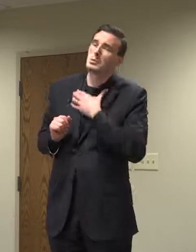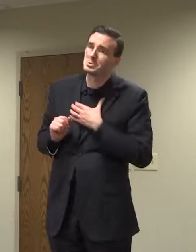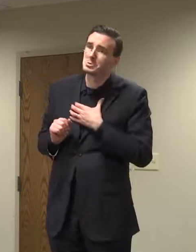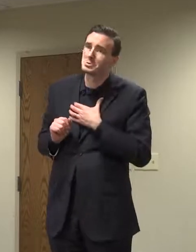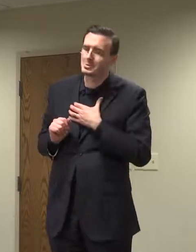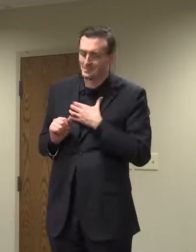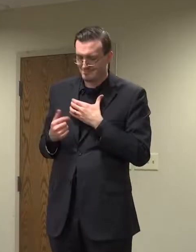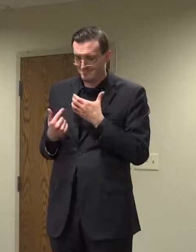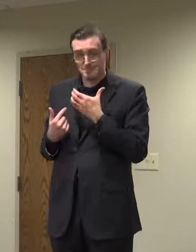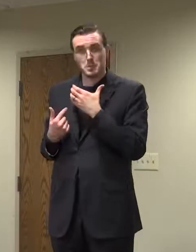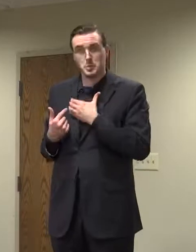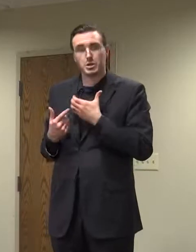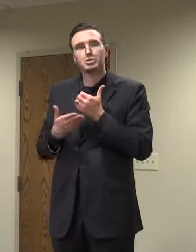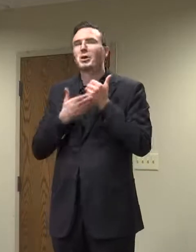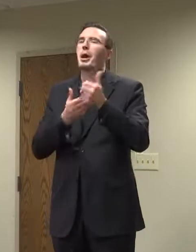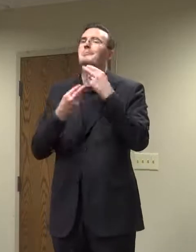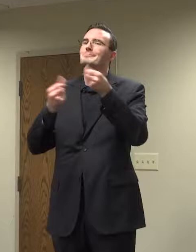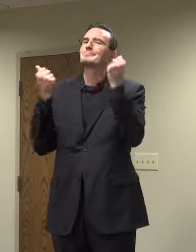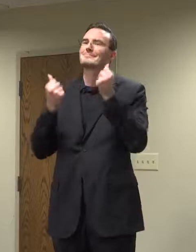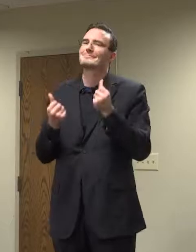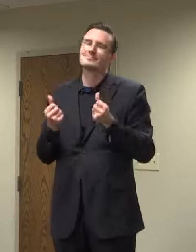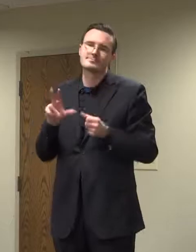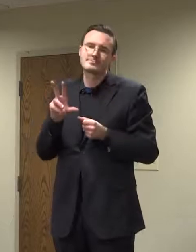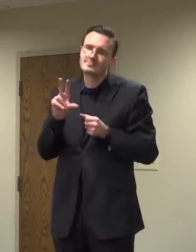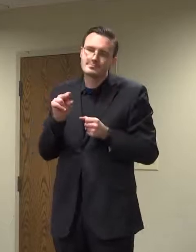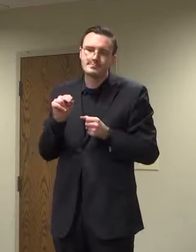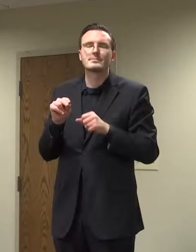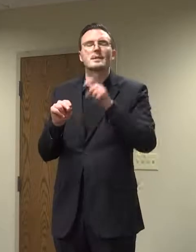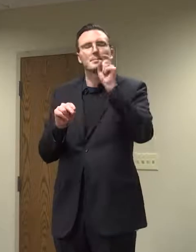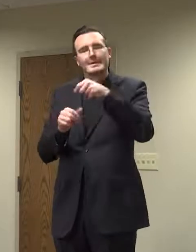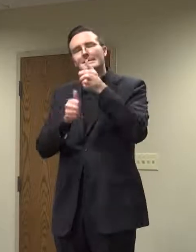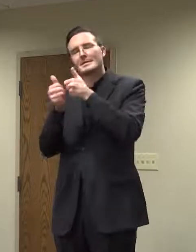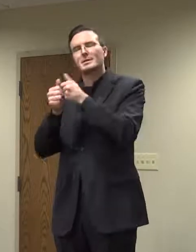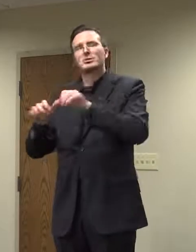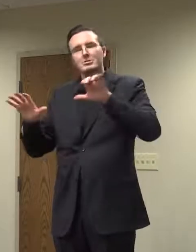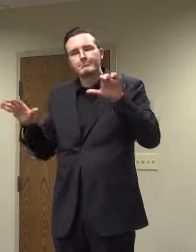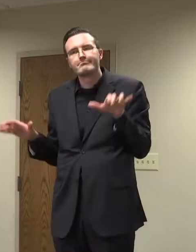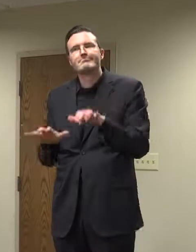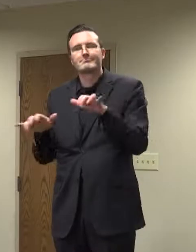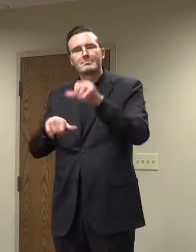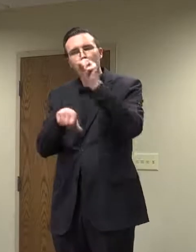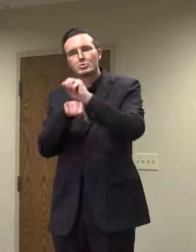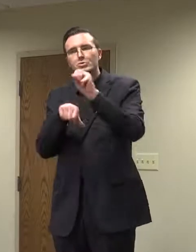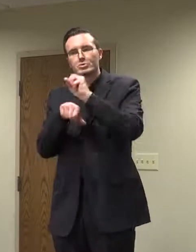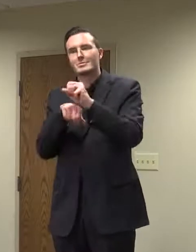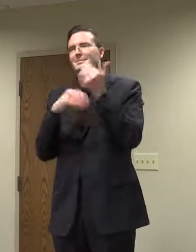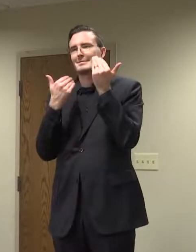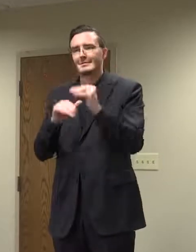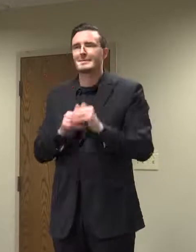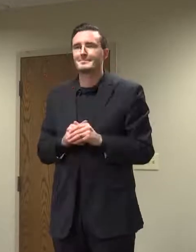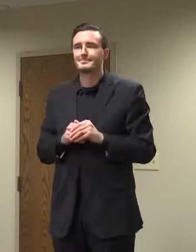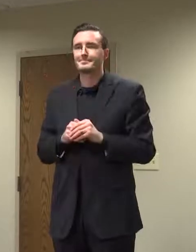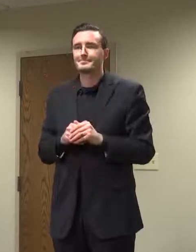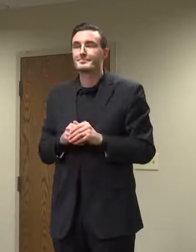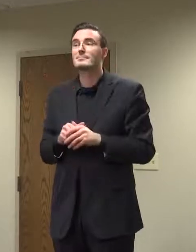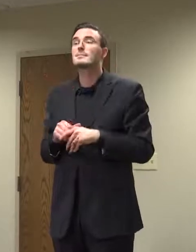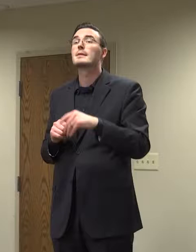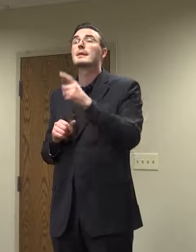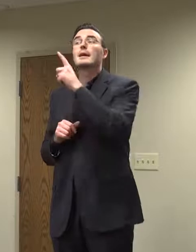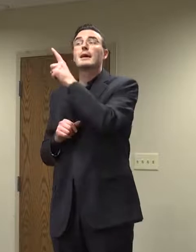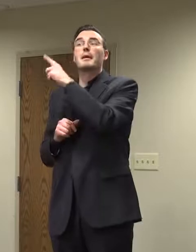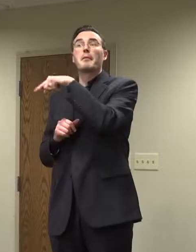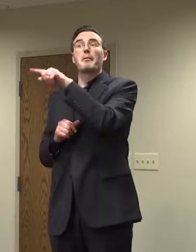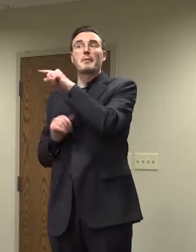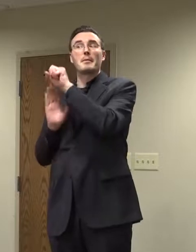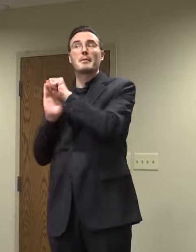so. We have to work toward keeping that down. And so we will continue to monitor. They put the first tier mitigations in, and our infection rate